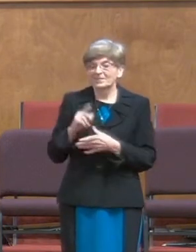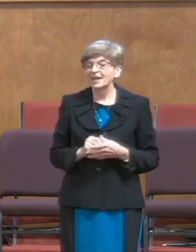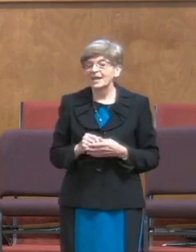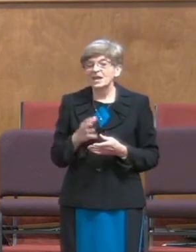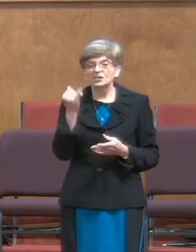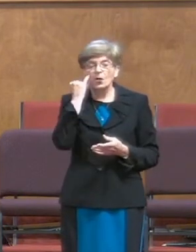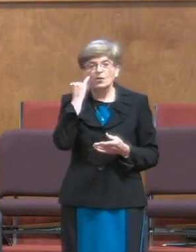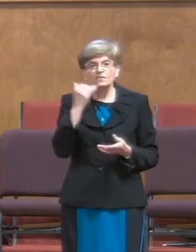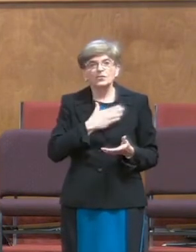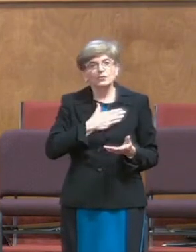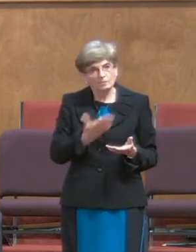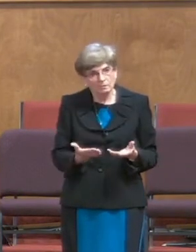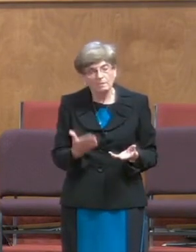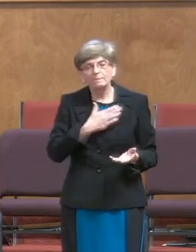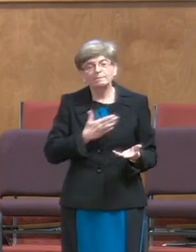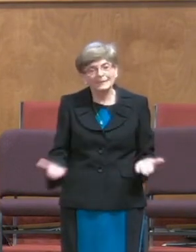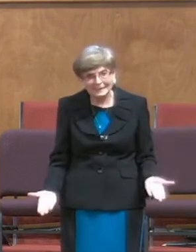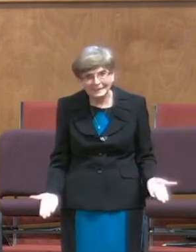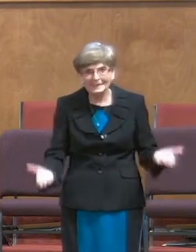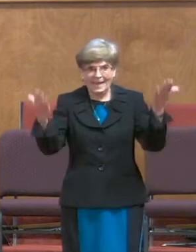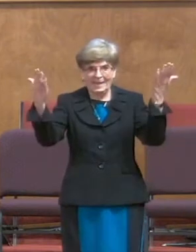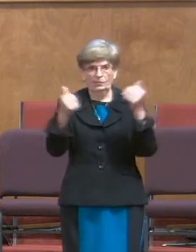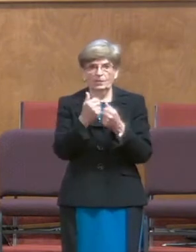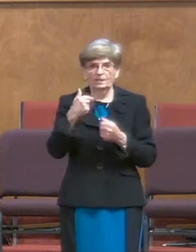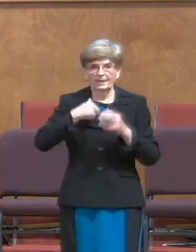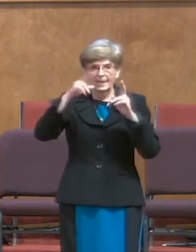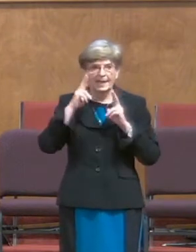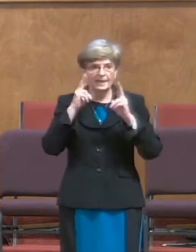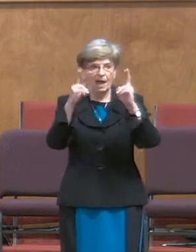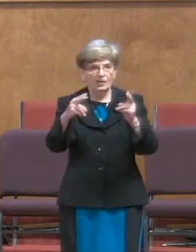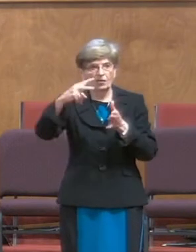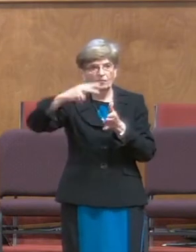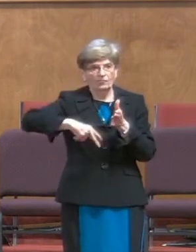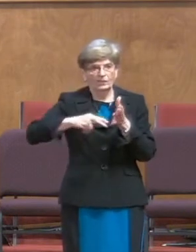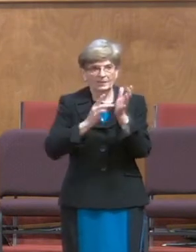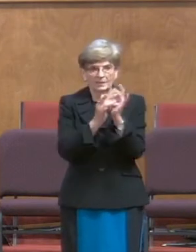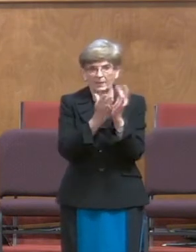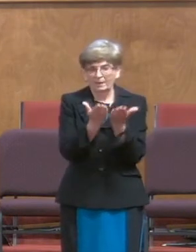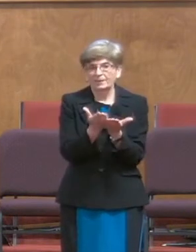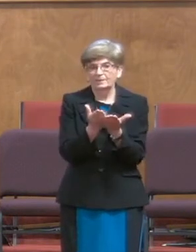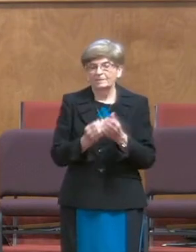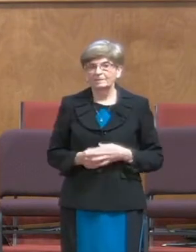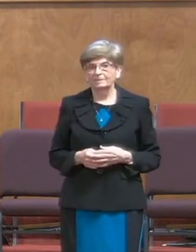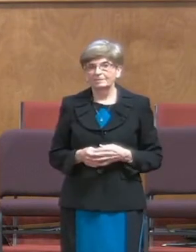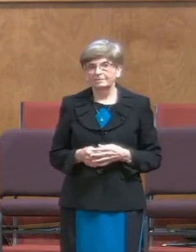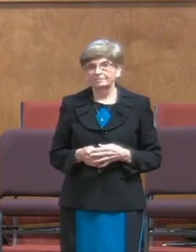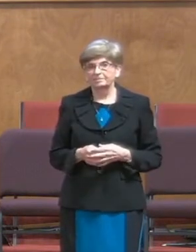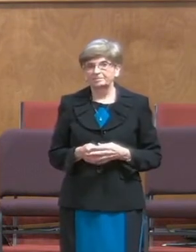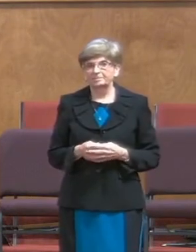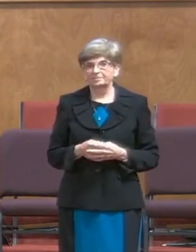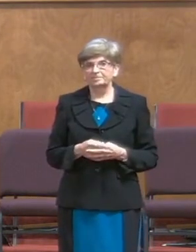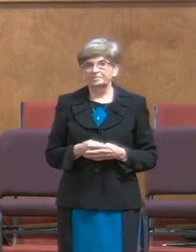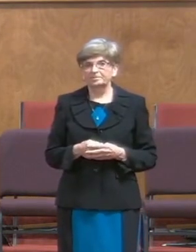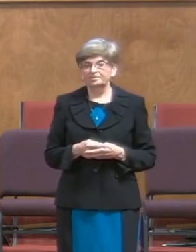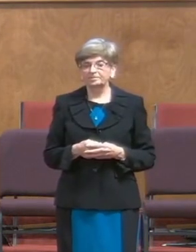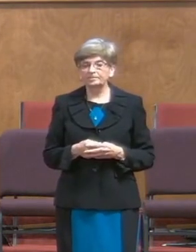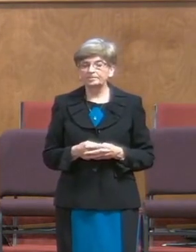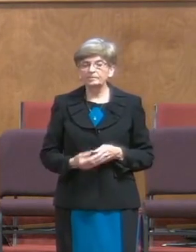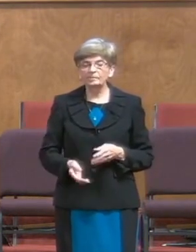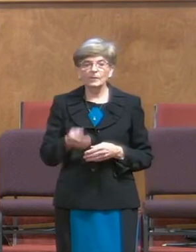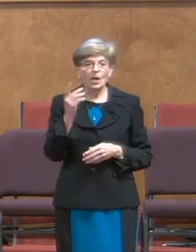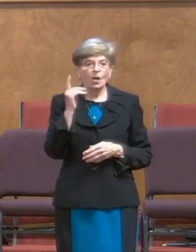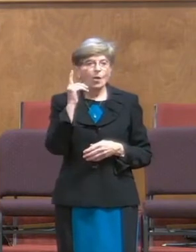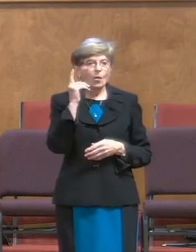would you stand with me if you're able to, in honor of God's word? One of the distinctives